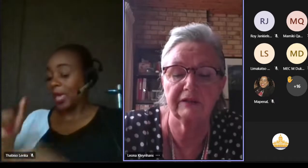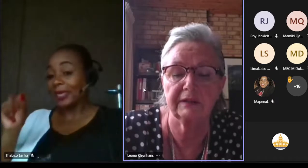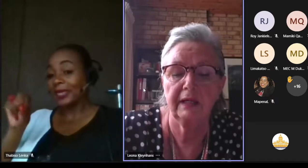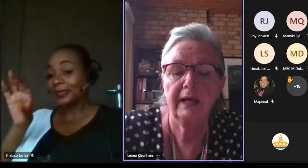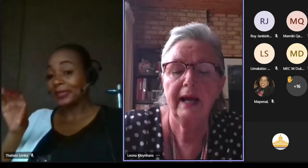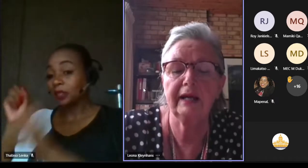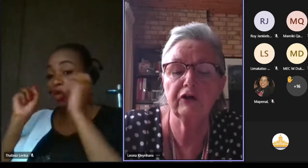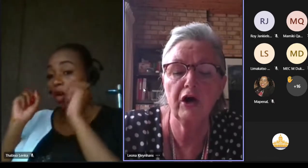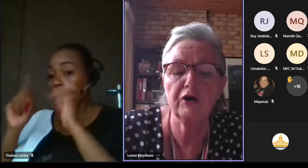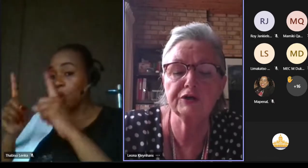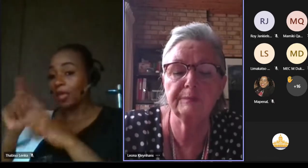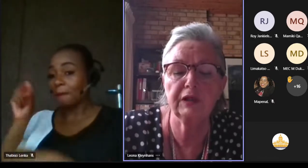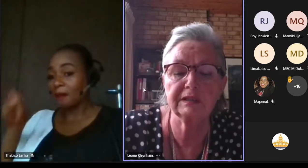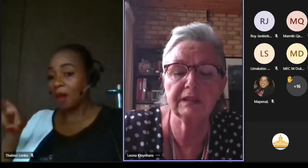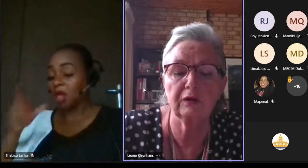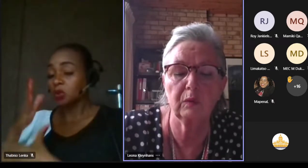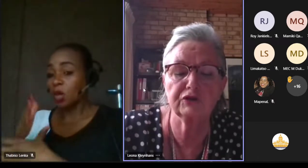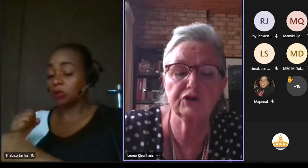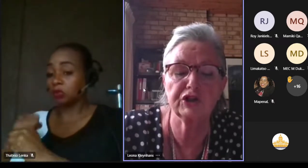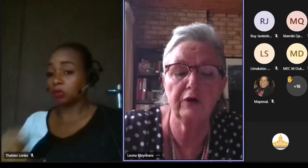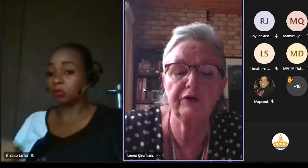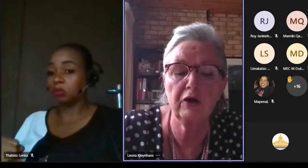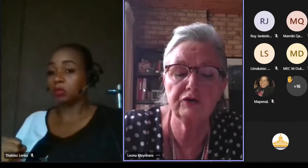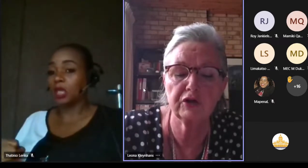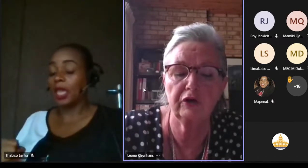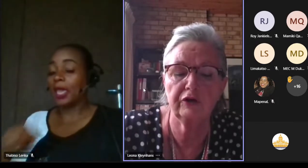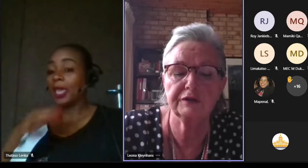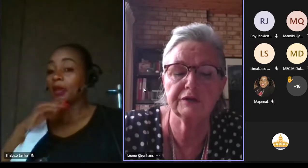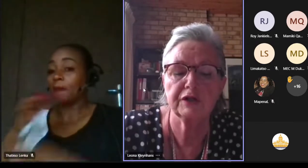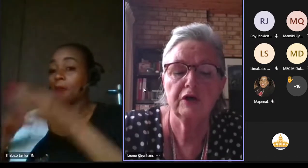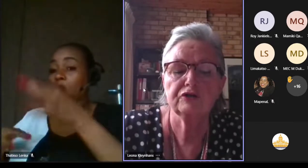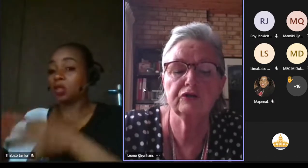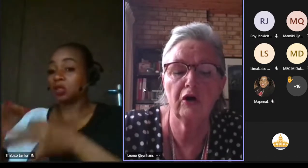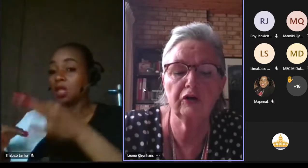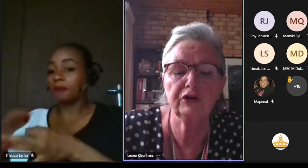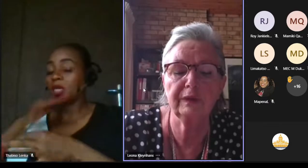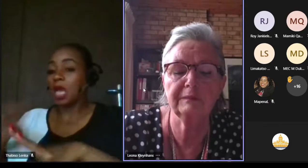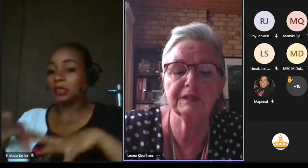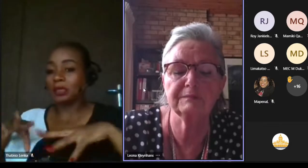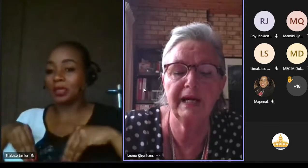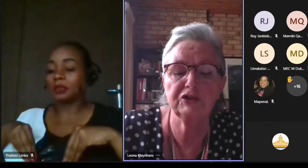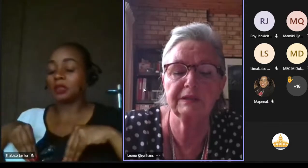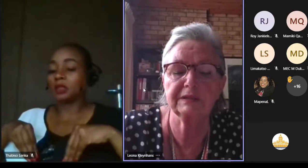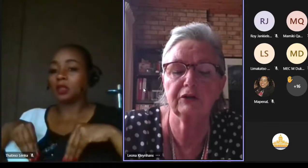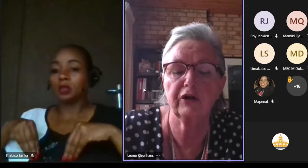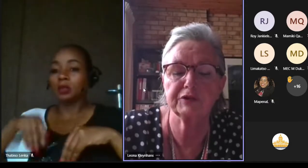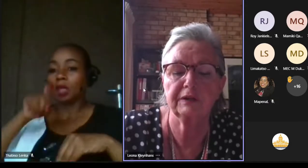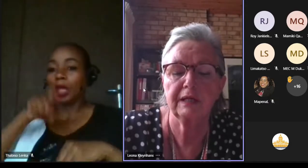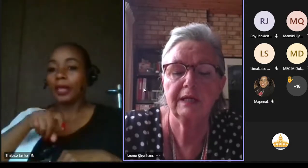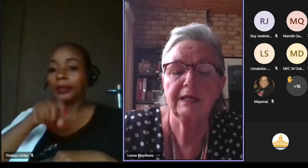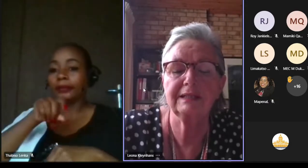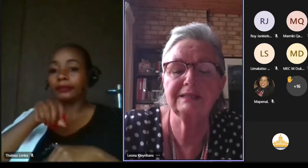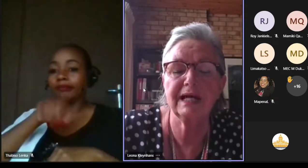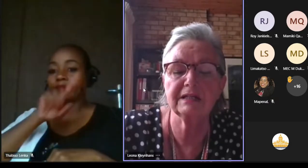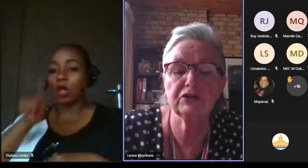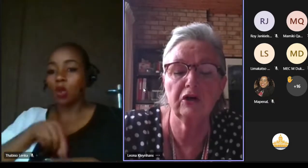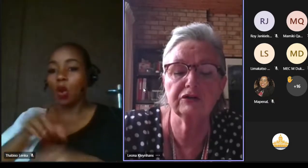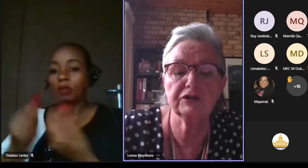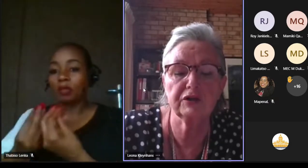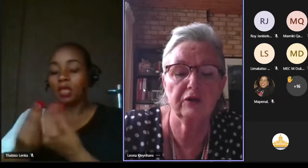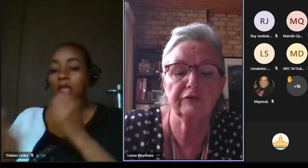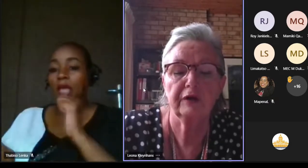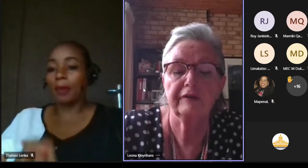must govern and grows the political will to show no tolerance to wrongdoing, mismanagement and corruption, it